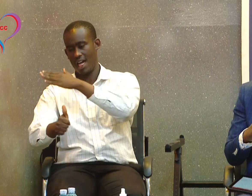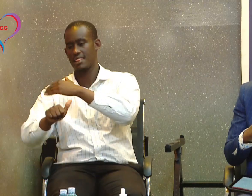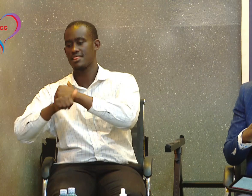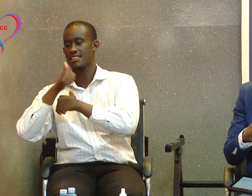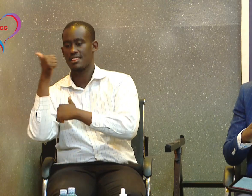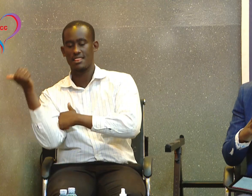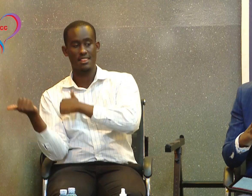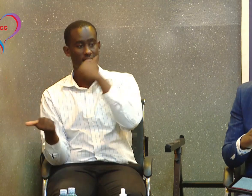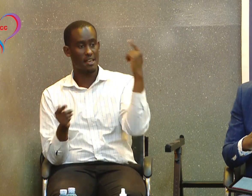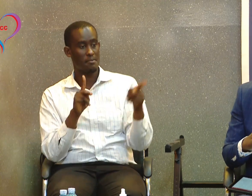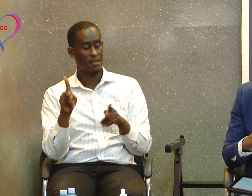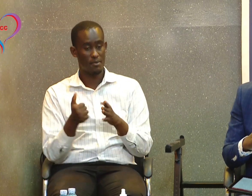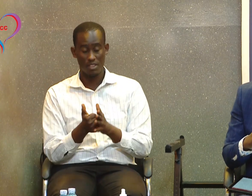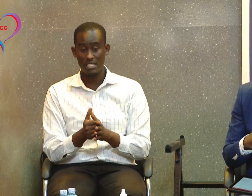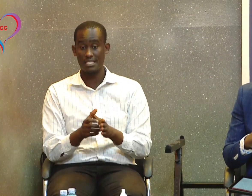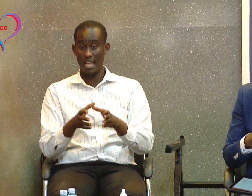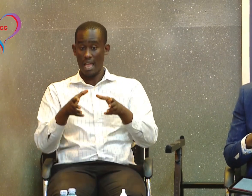this concept of stretching,